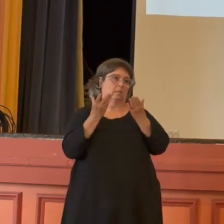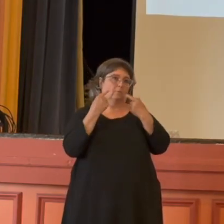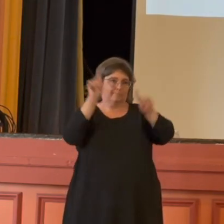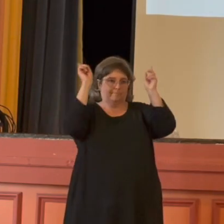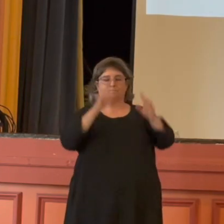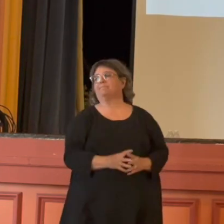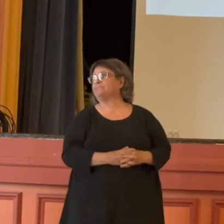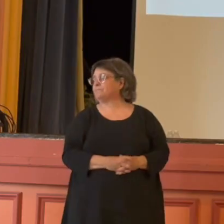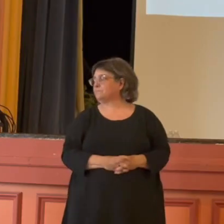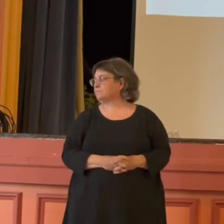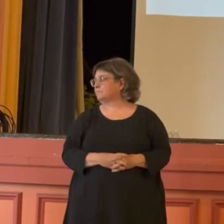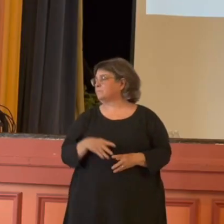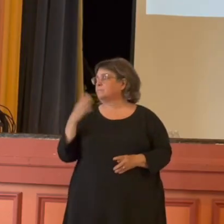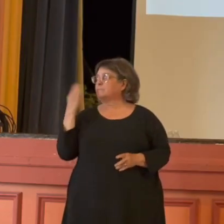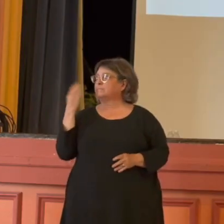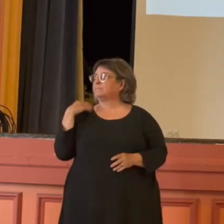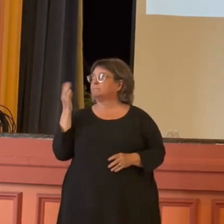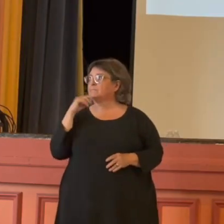succeed.